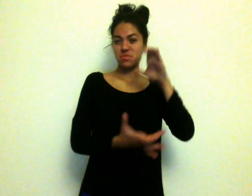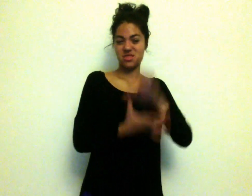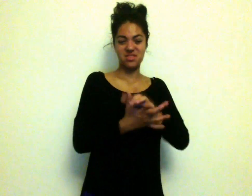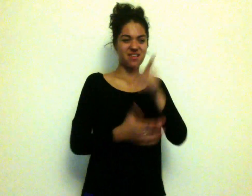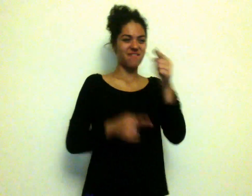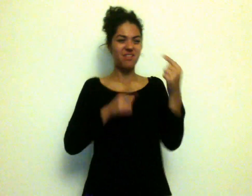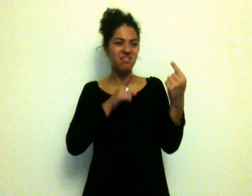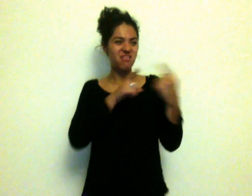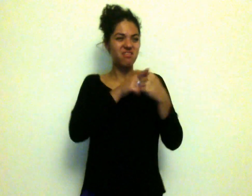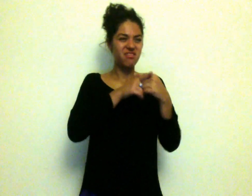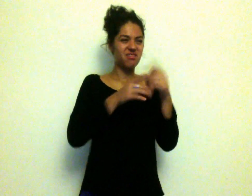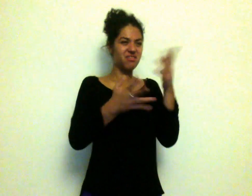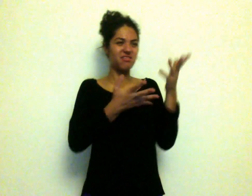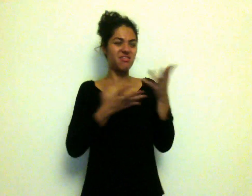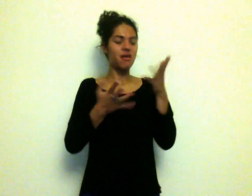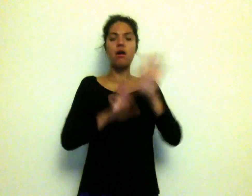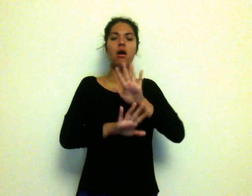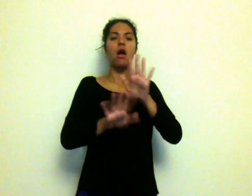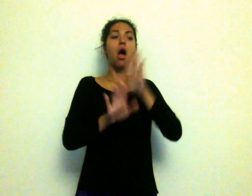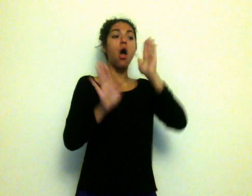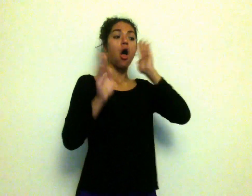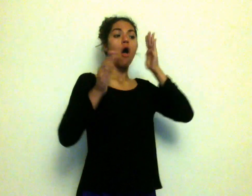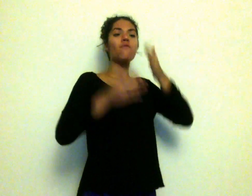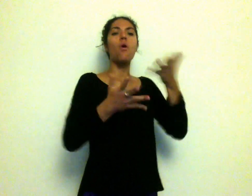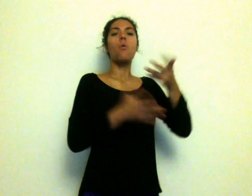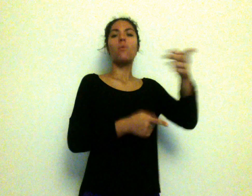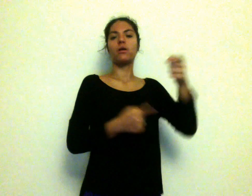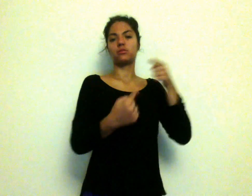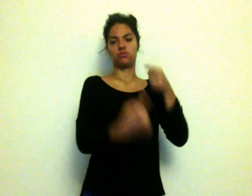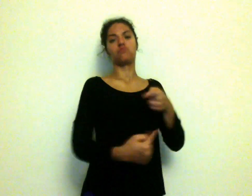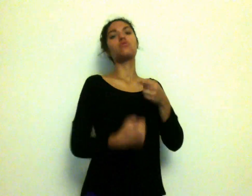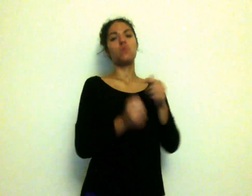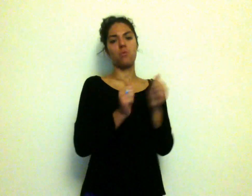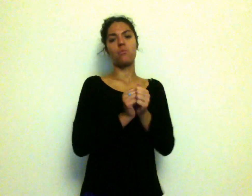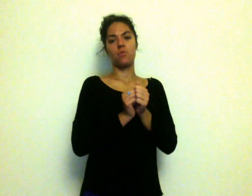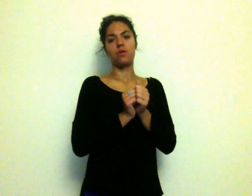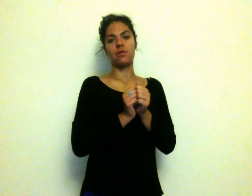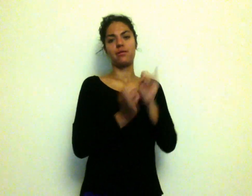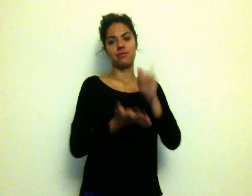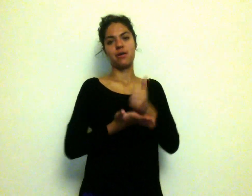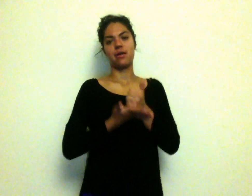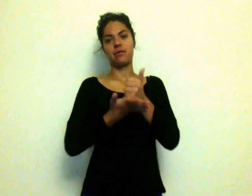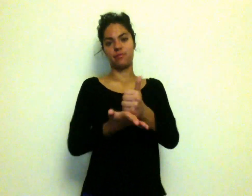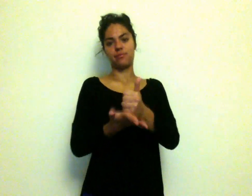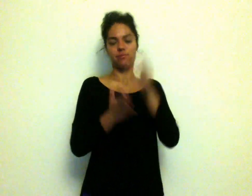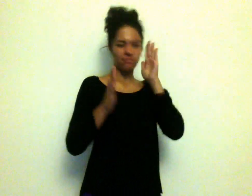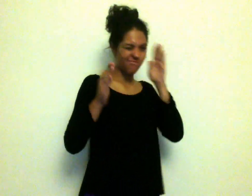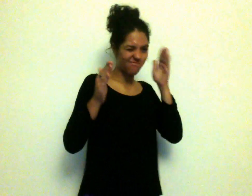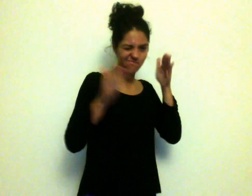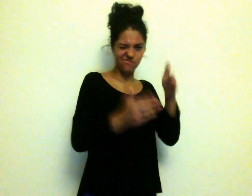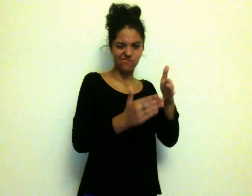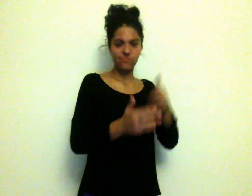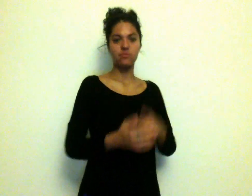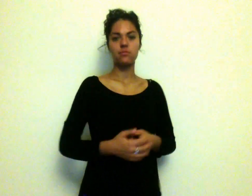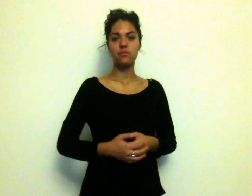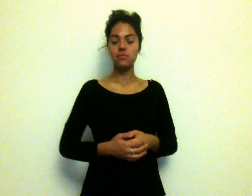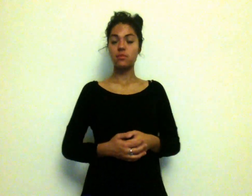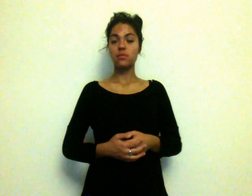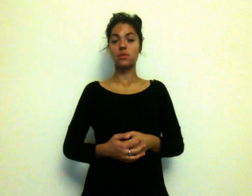within their hearts. When you study the history of cultures, there are basically three types of cultures that philosophers